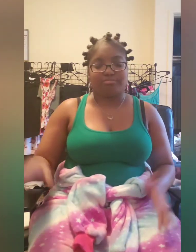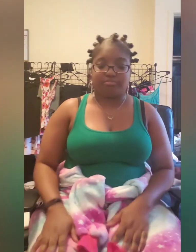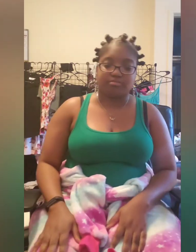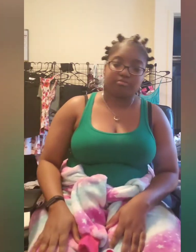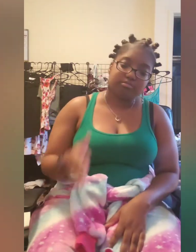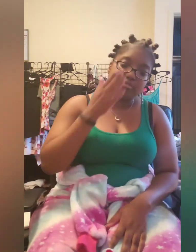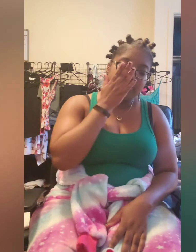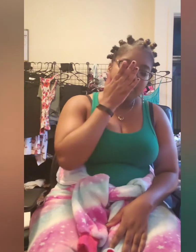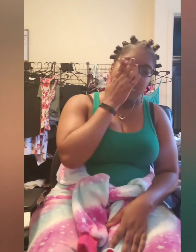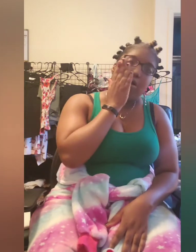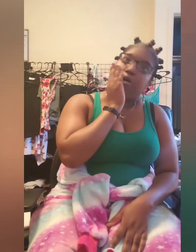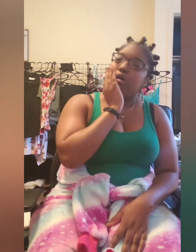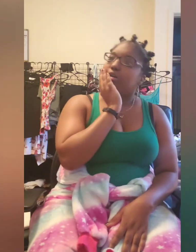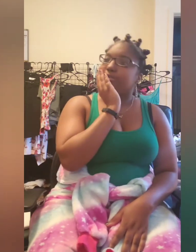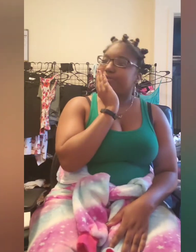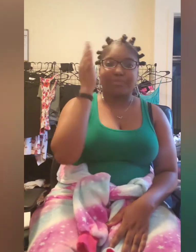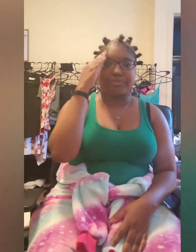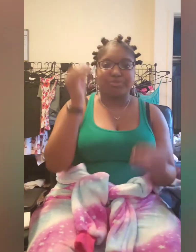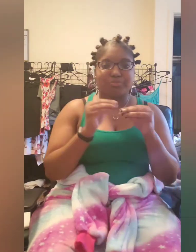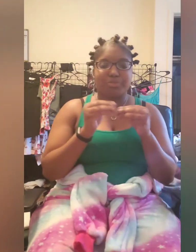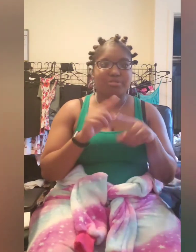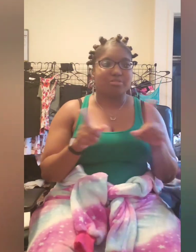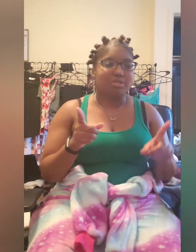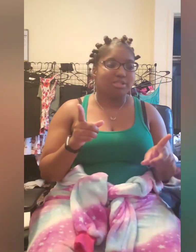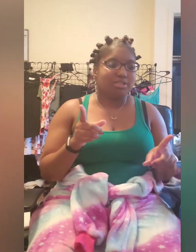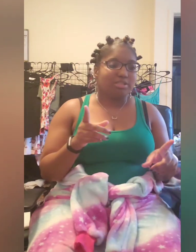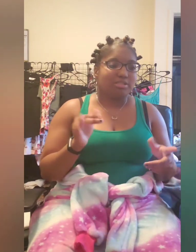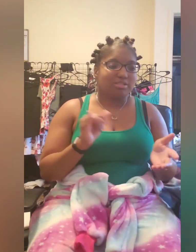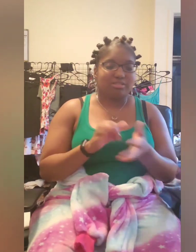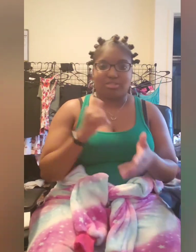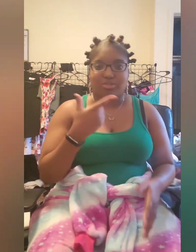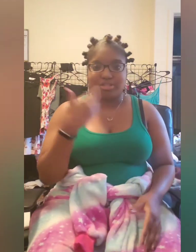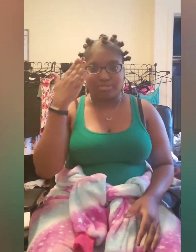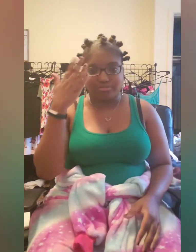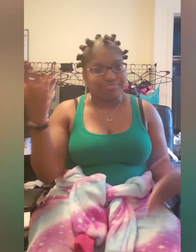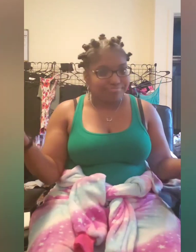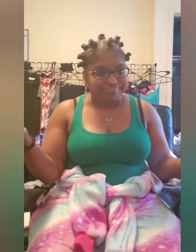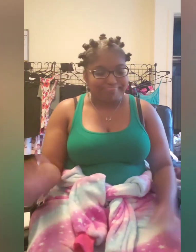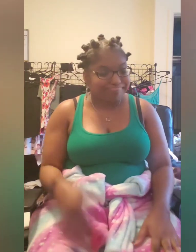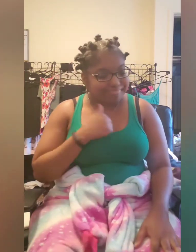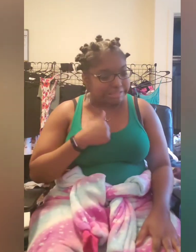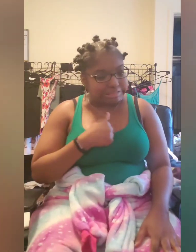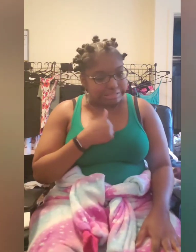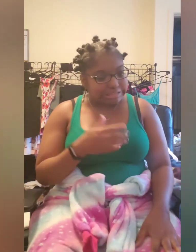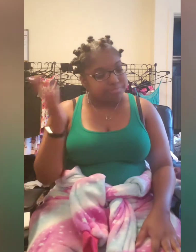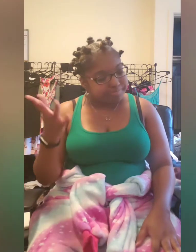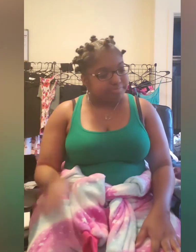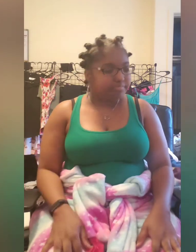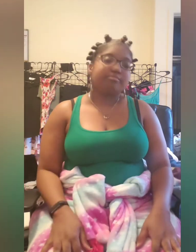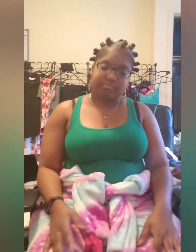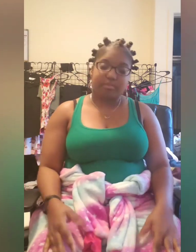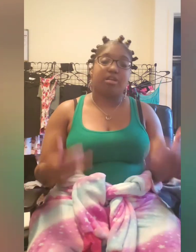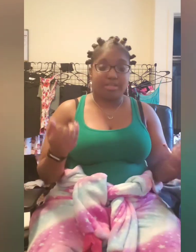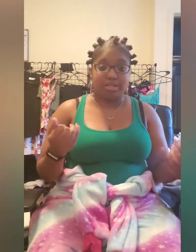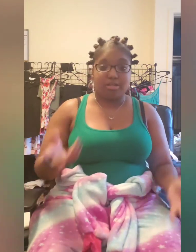So that's how I know how to describe them. There are some more that I probably didn't mention, but these